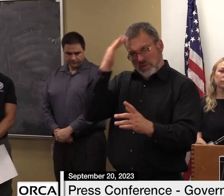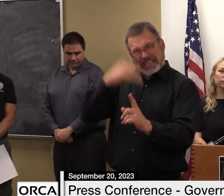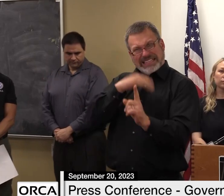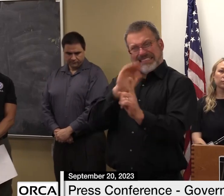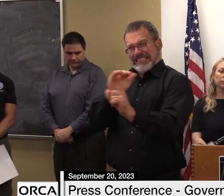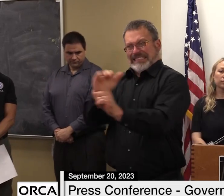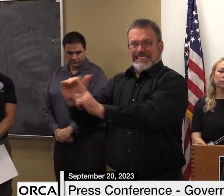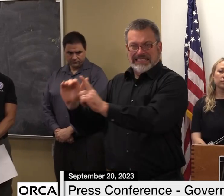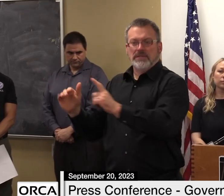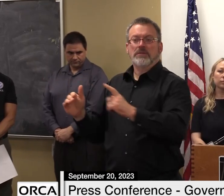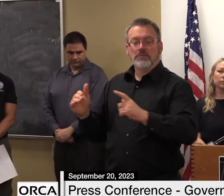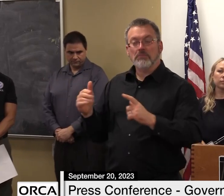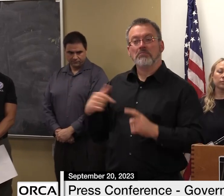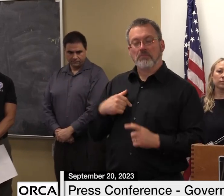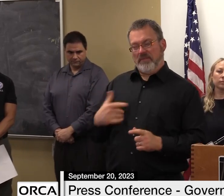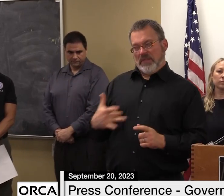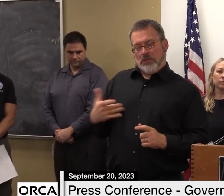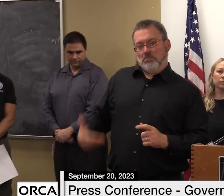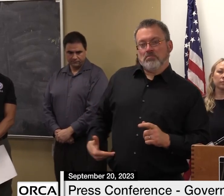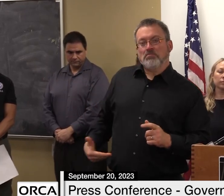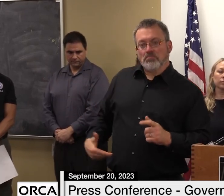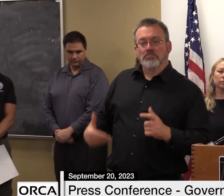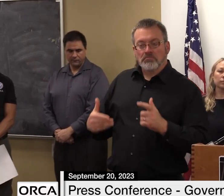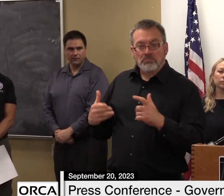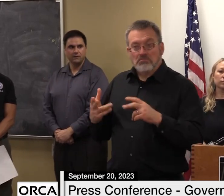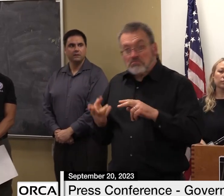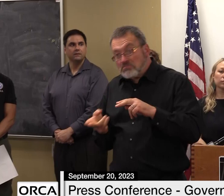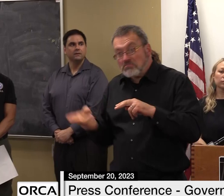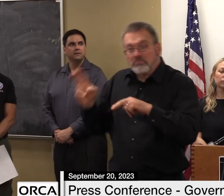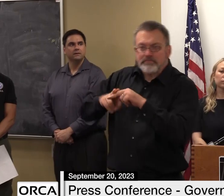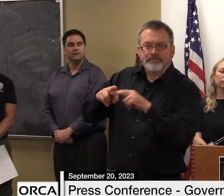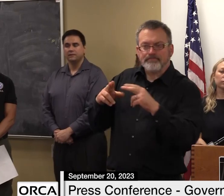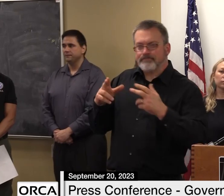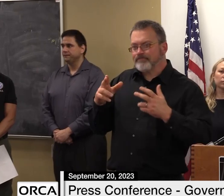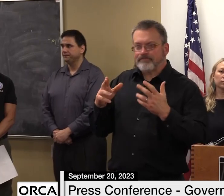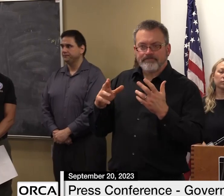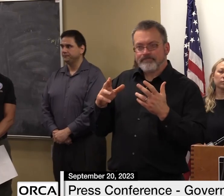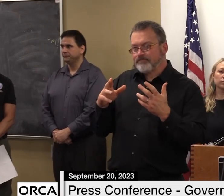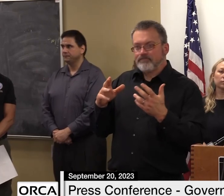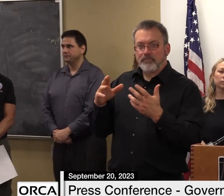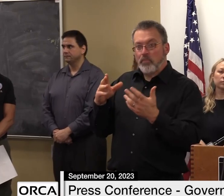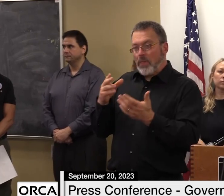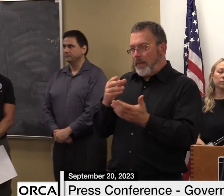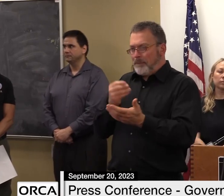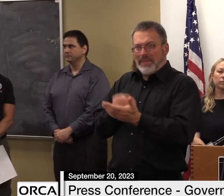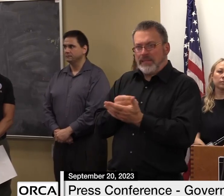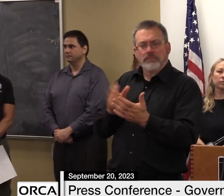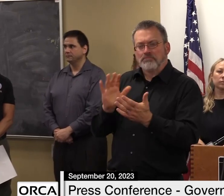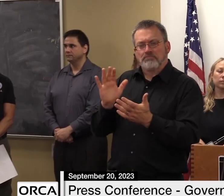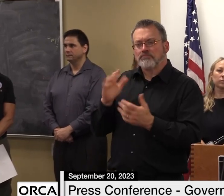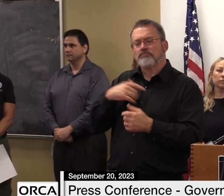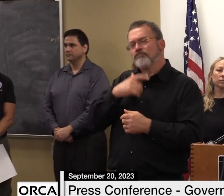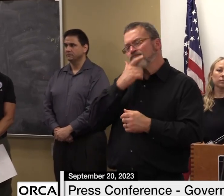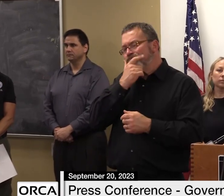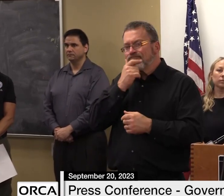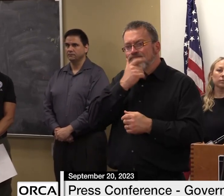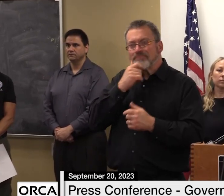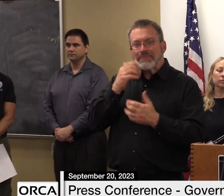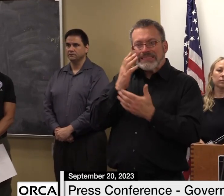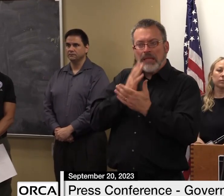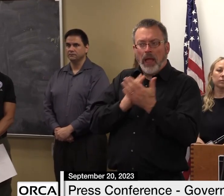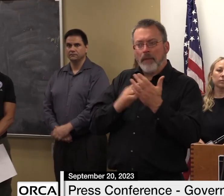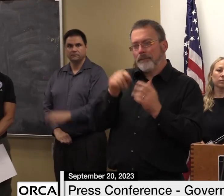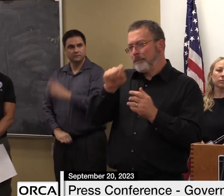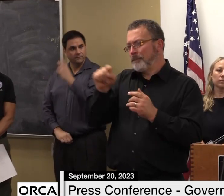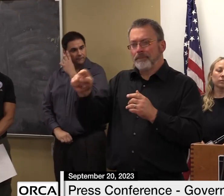take-up in this regard. Not a whole deluge, but we are estimating that there may be people more interested since